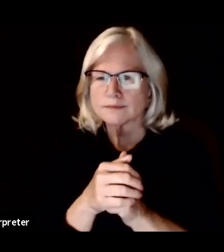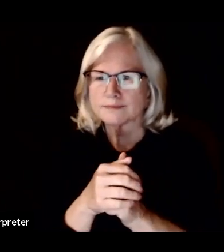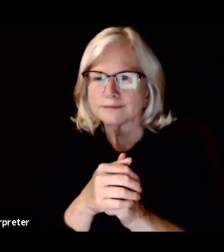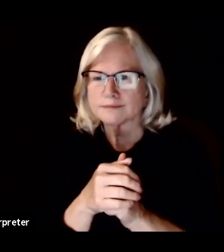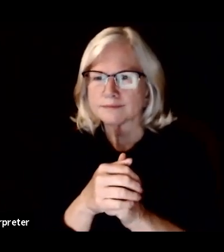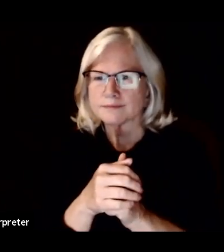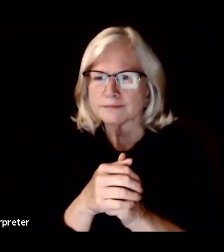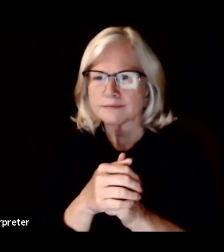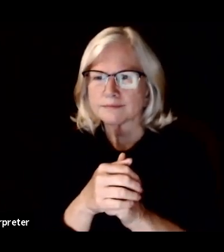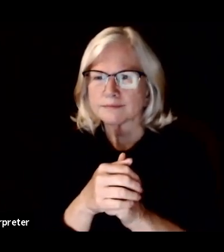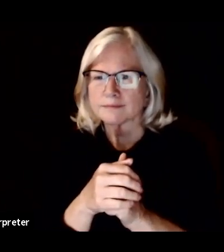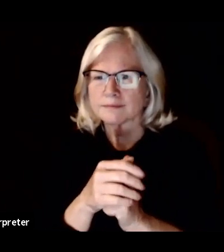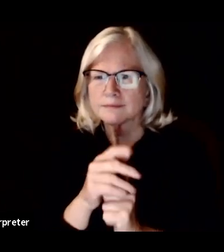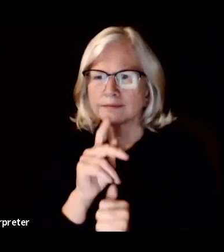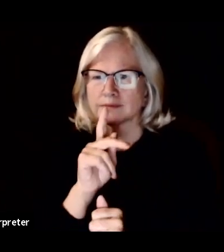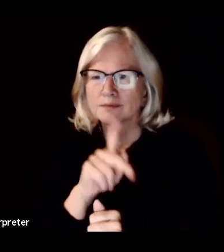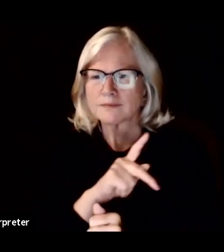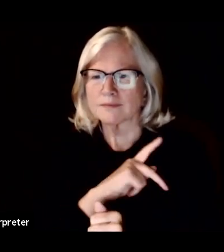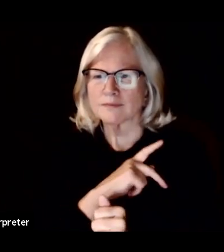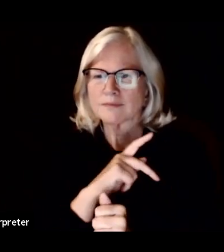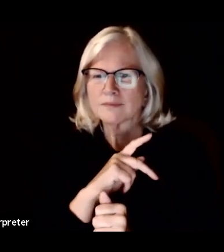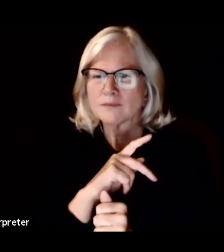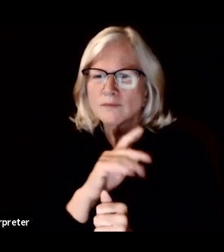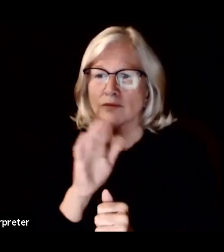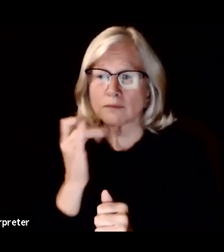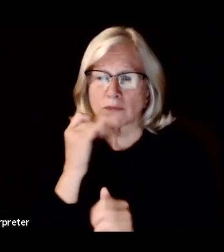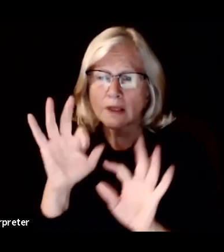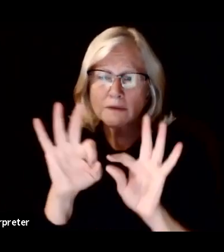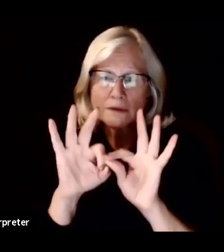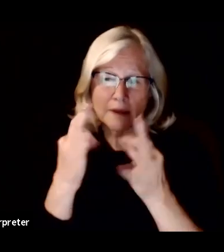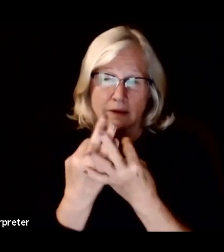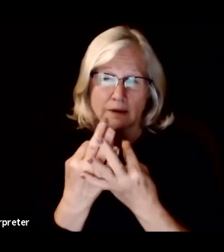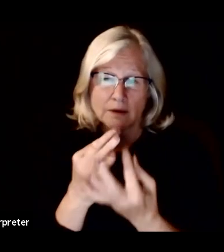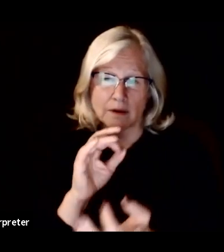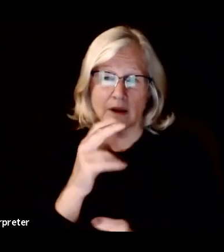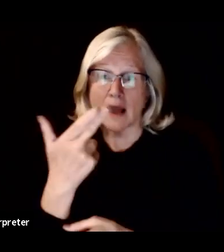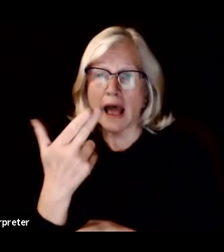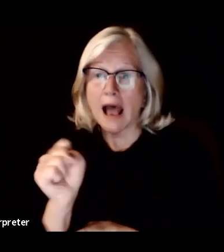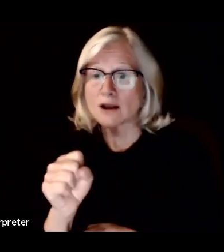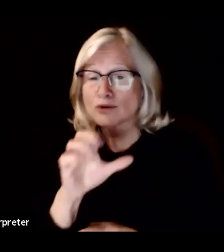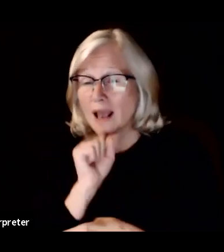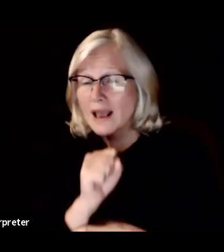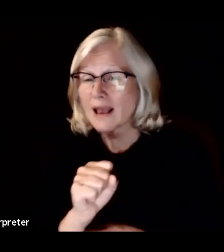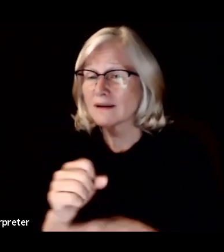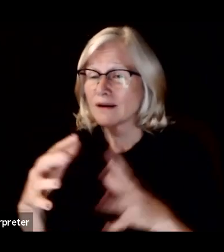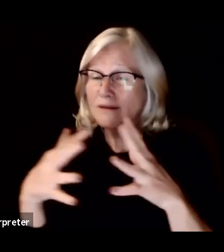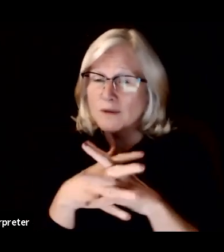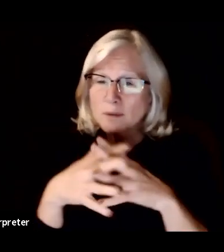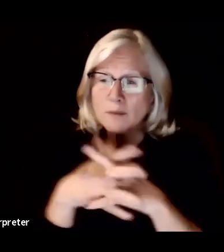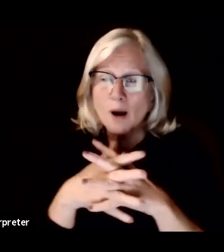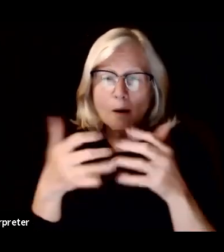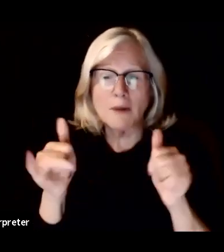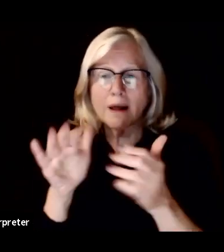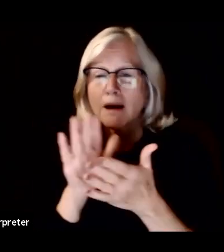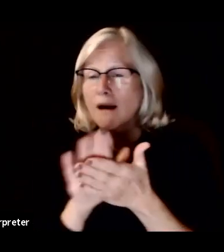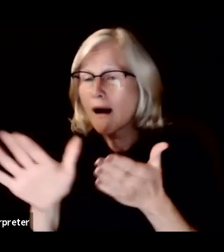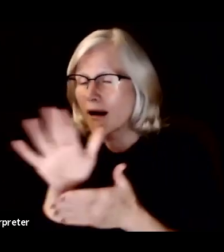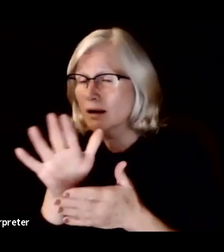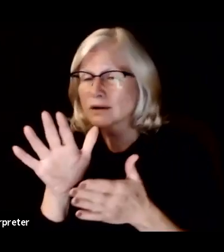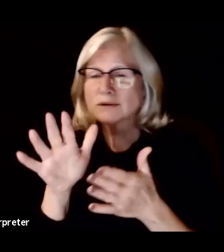a high school age volleyball or football player or a college age football player living with you, how would you feel about their school